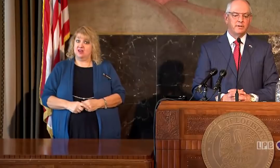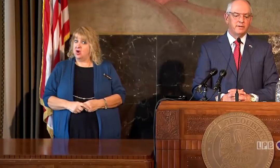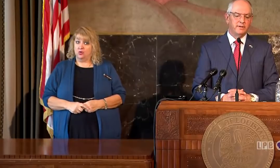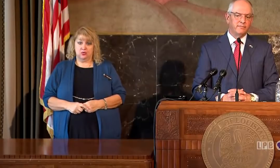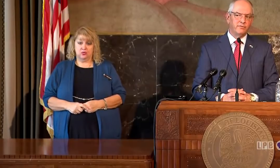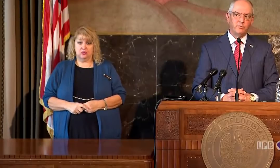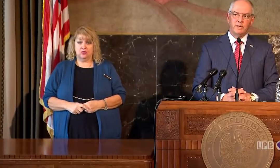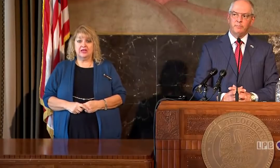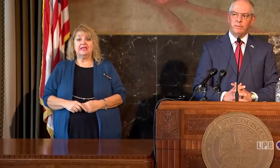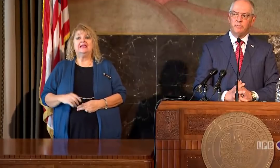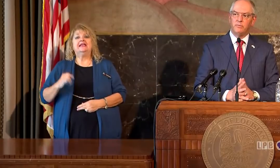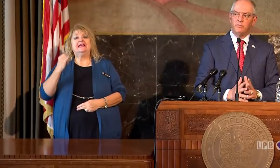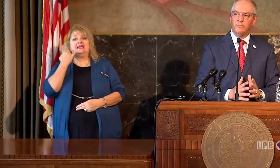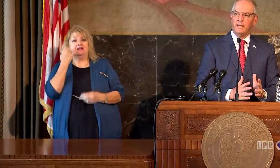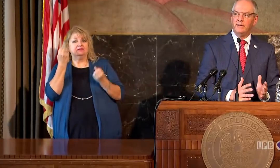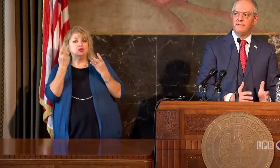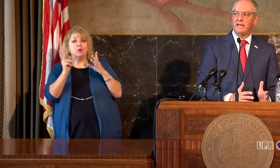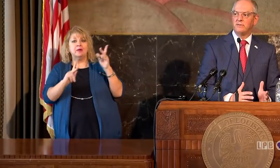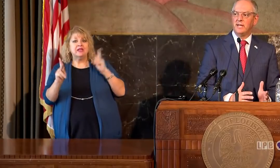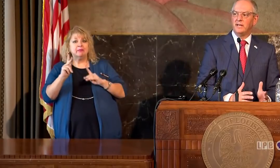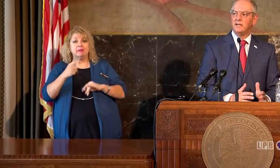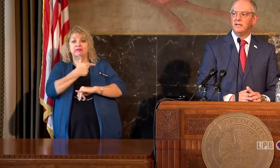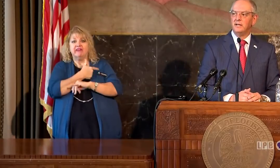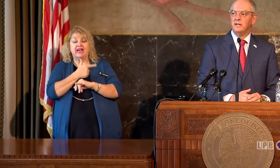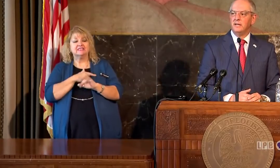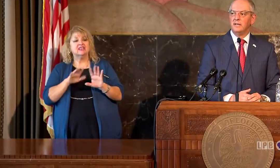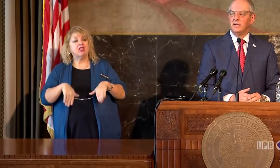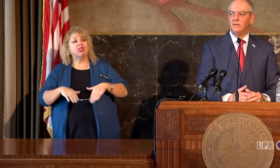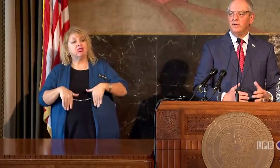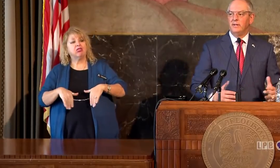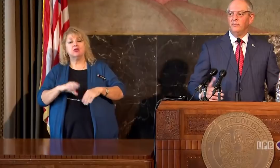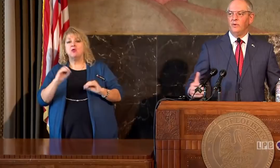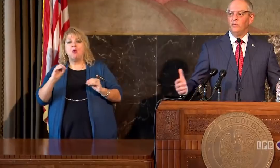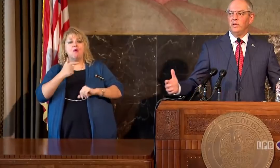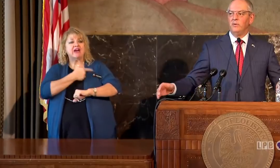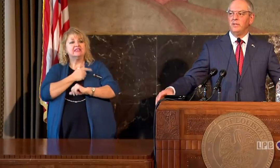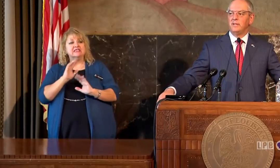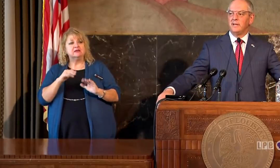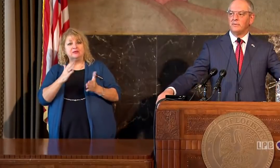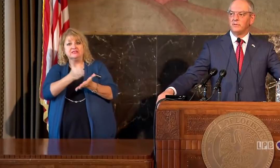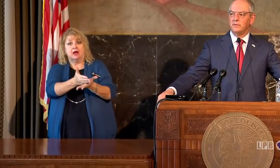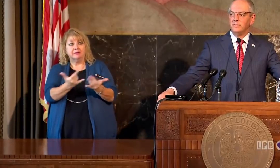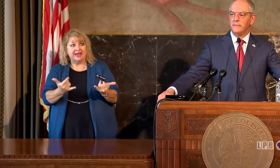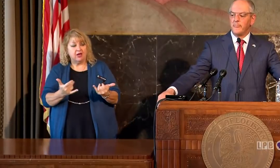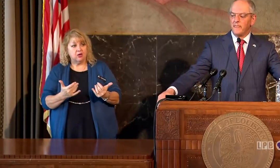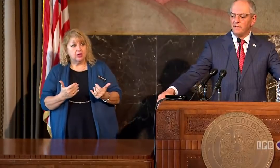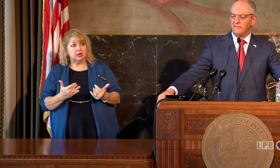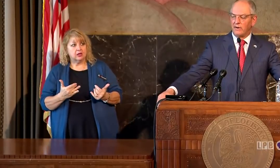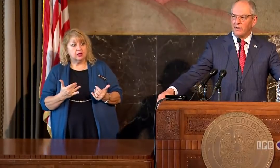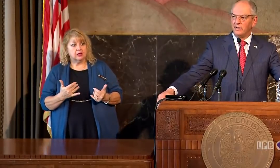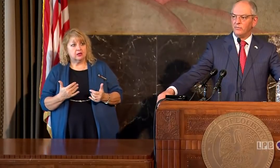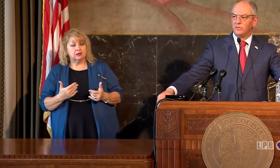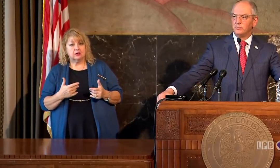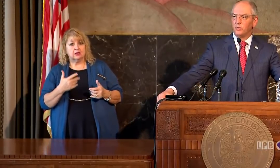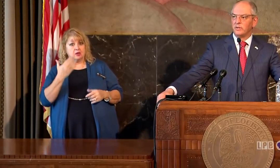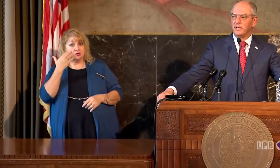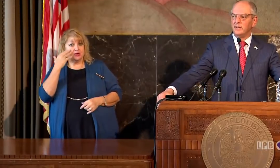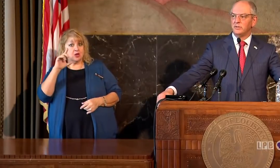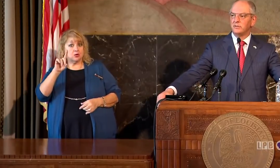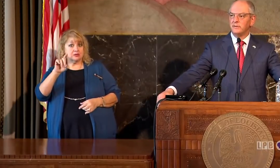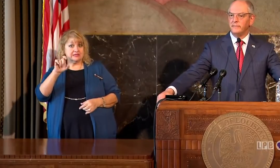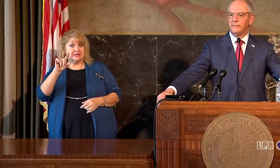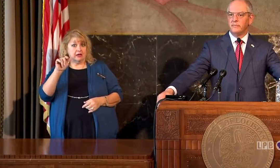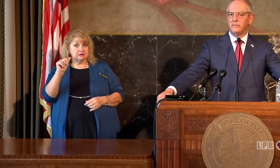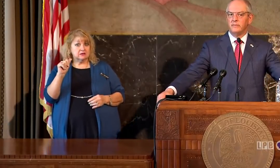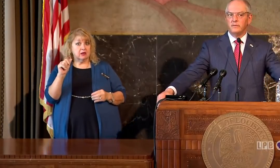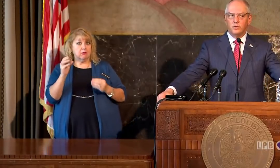happen if too many people remain unvaccinated. We know that the Delta variant was more